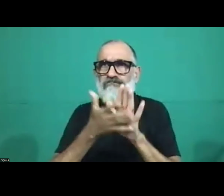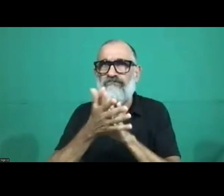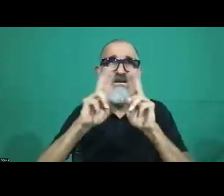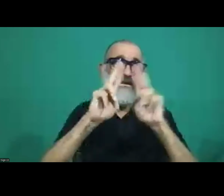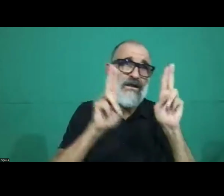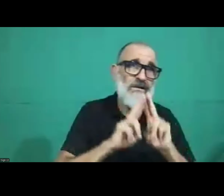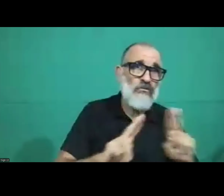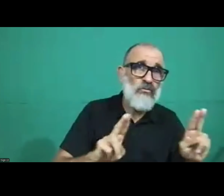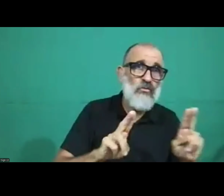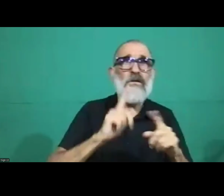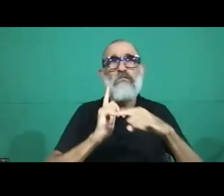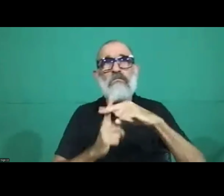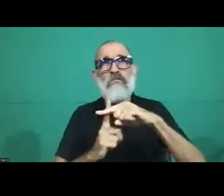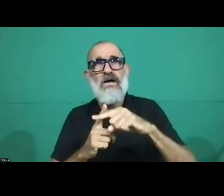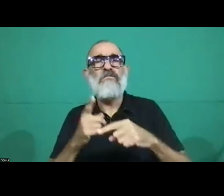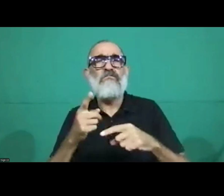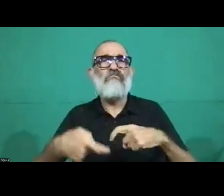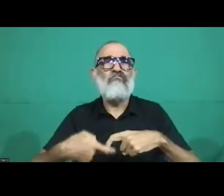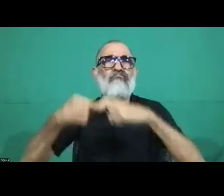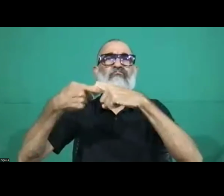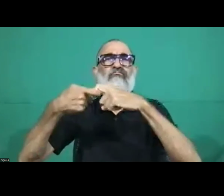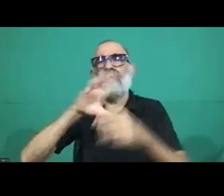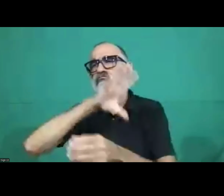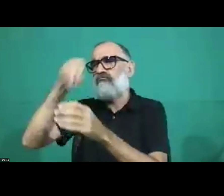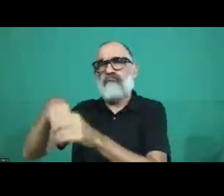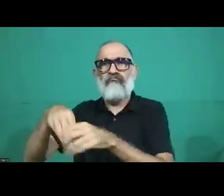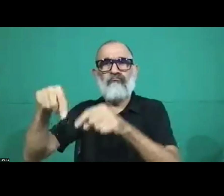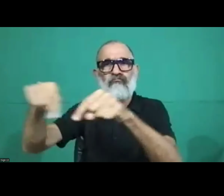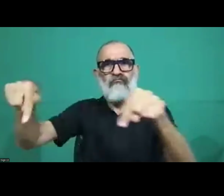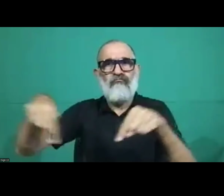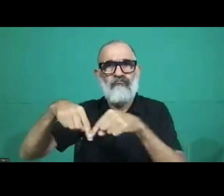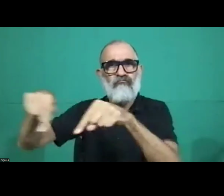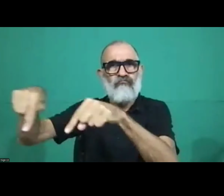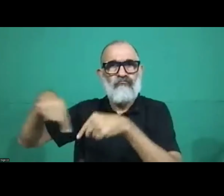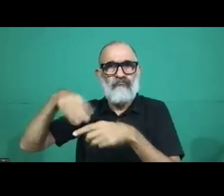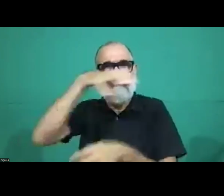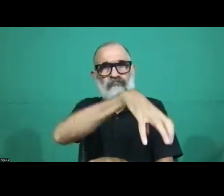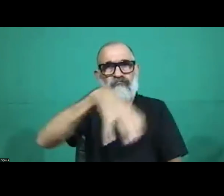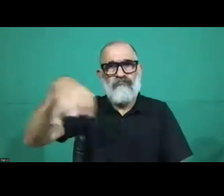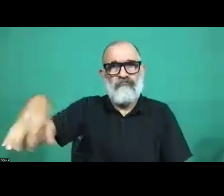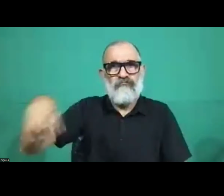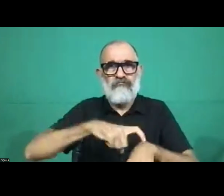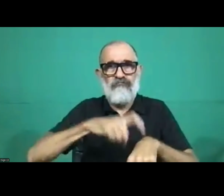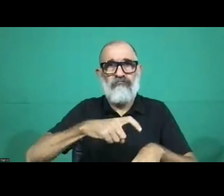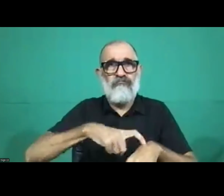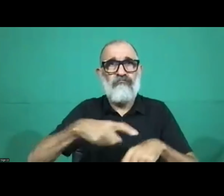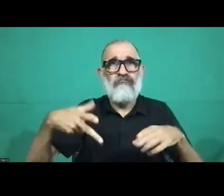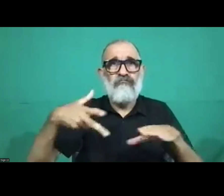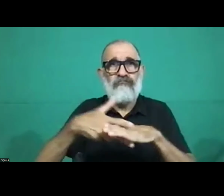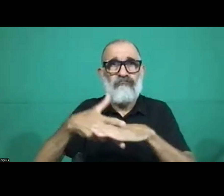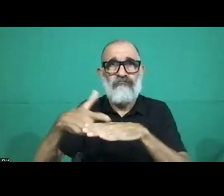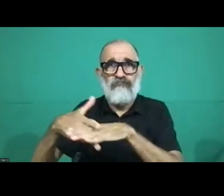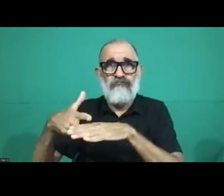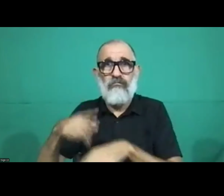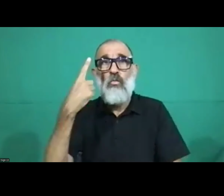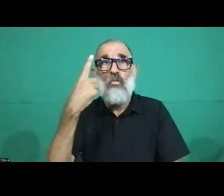in addition to the people who will use interpretation in spoken languages that will stay with me in the main